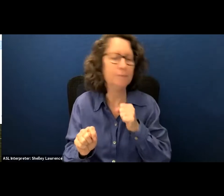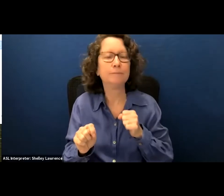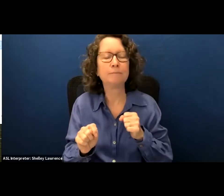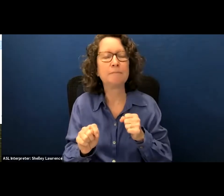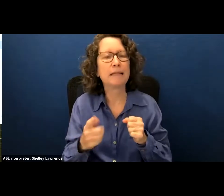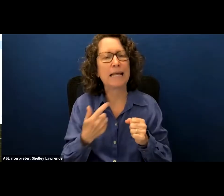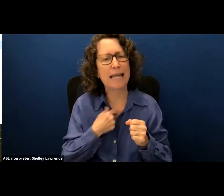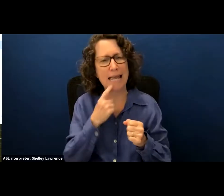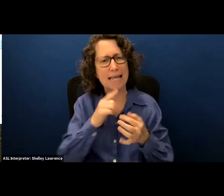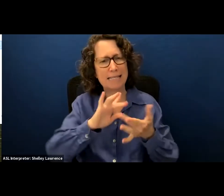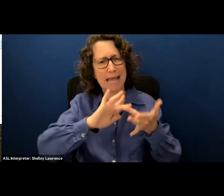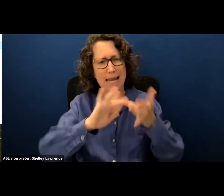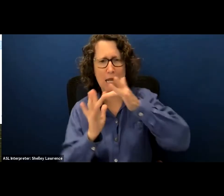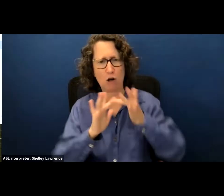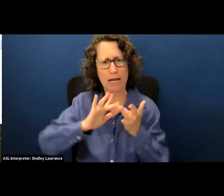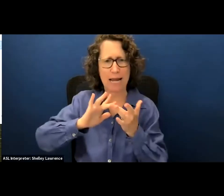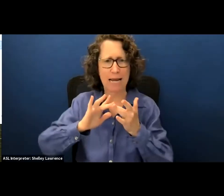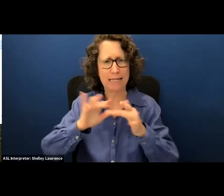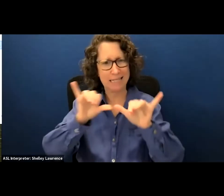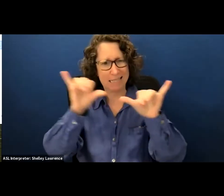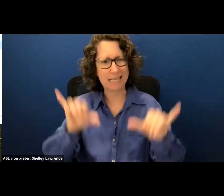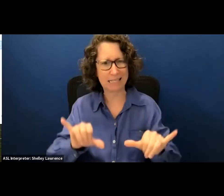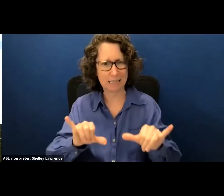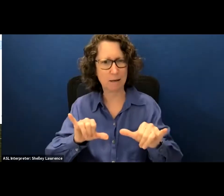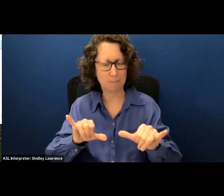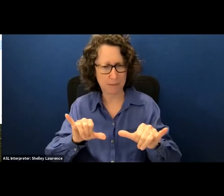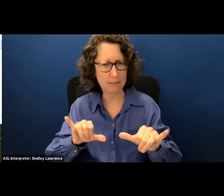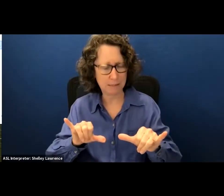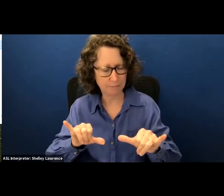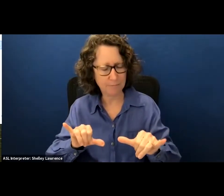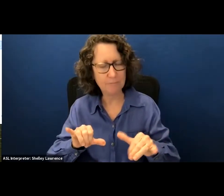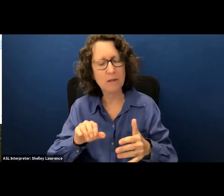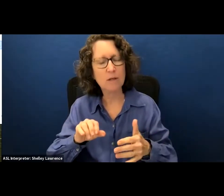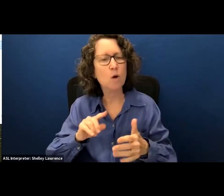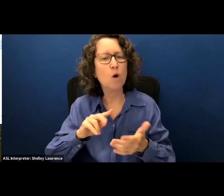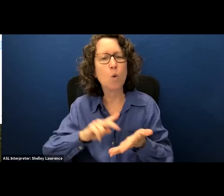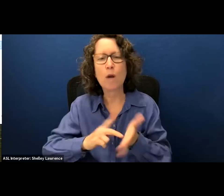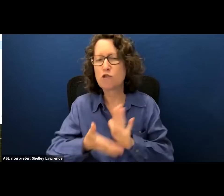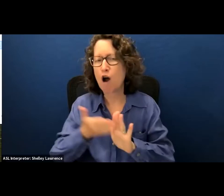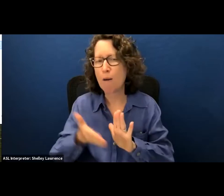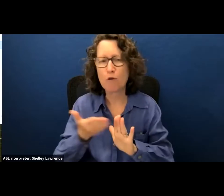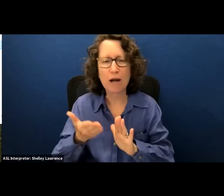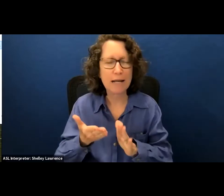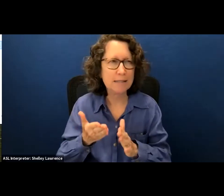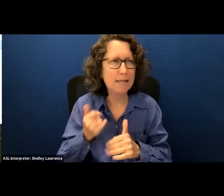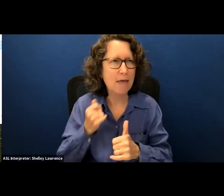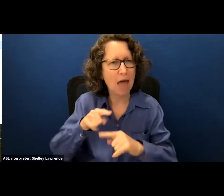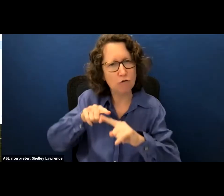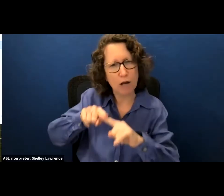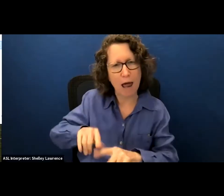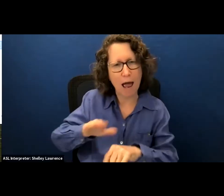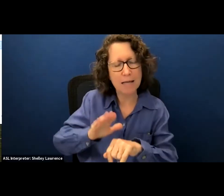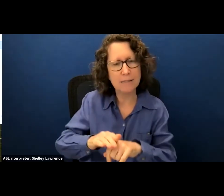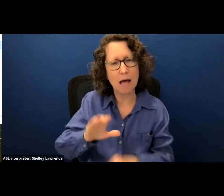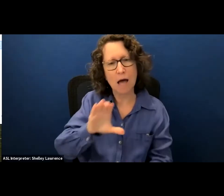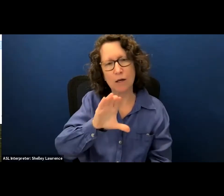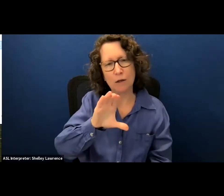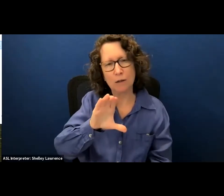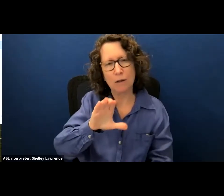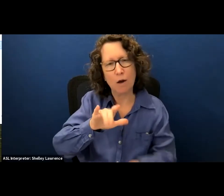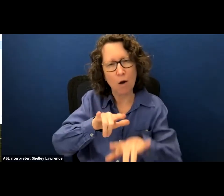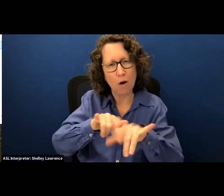is an interconnected systems approach, which operates through an approach that relies on